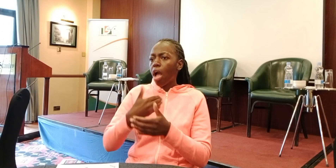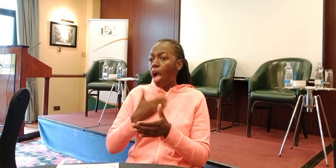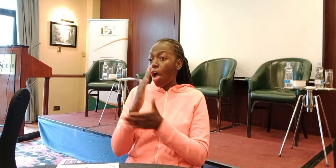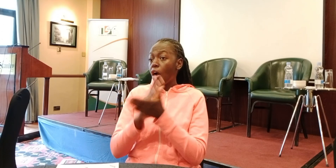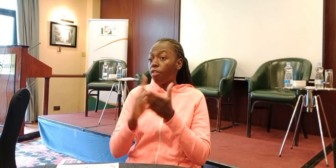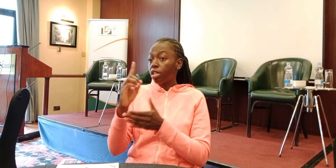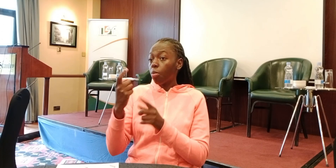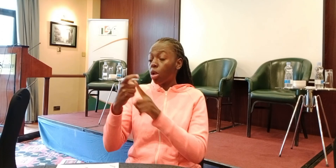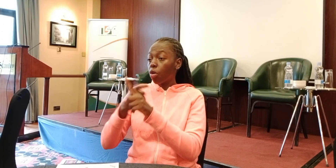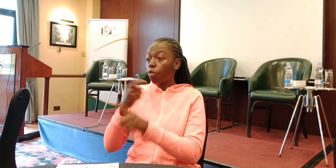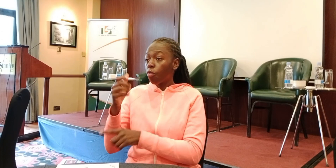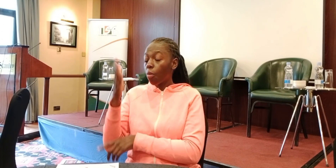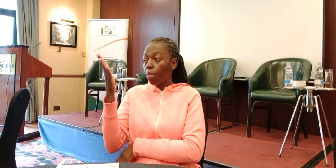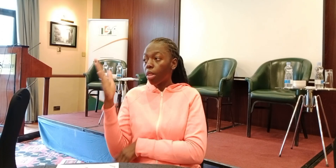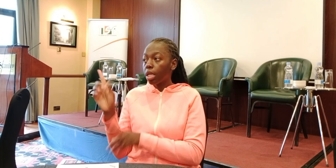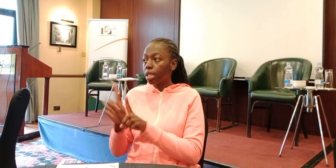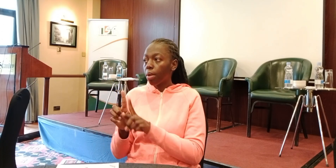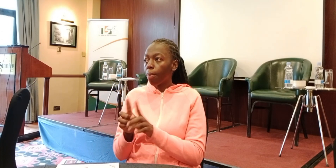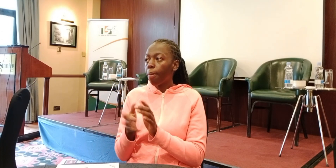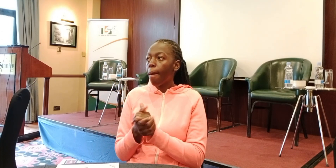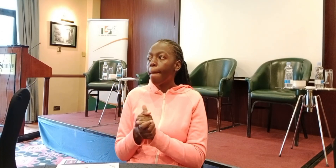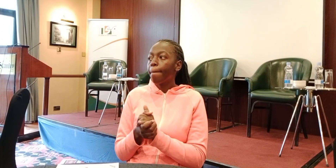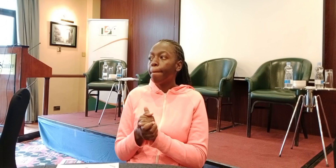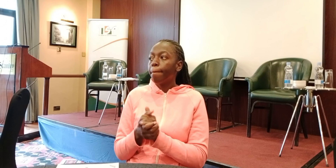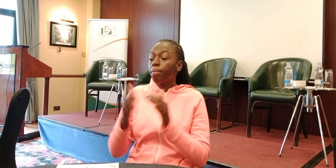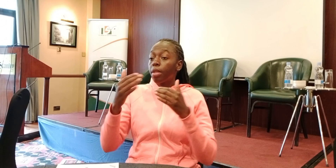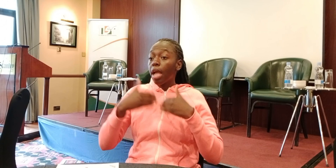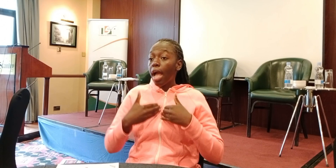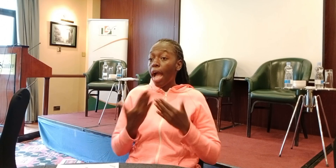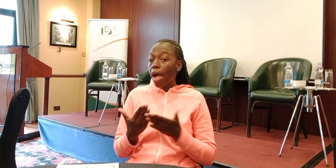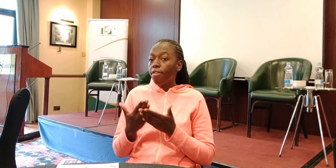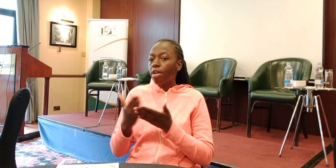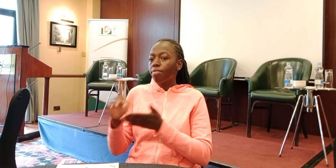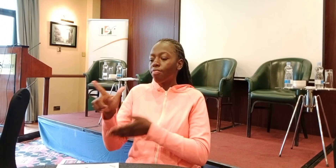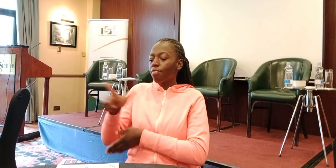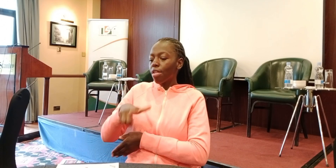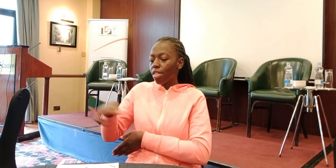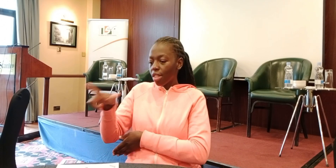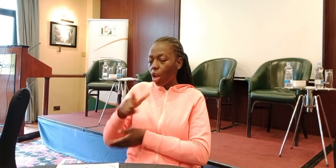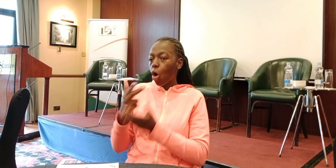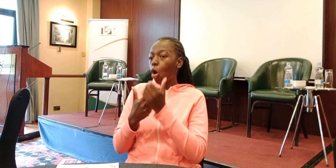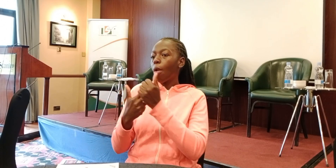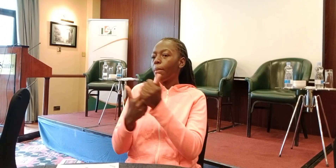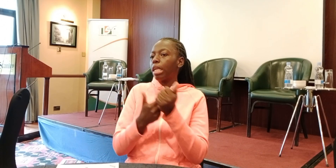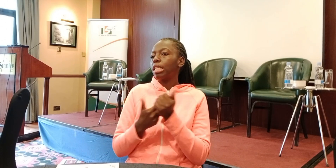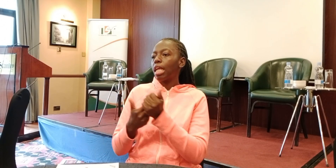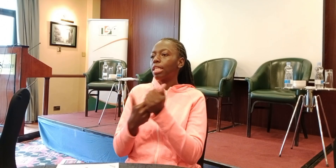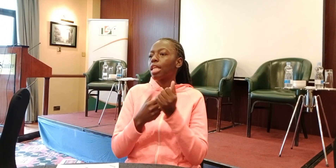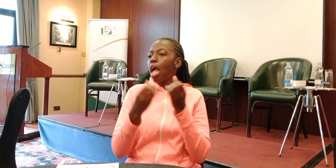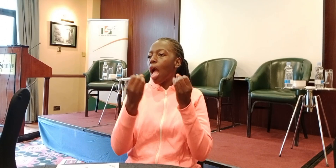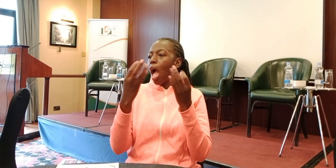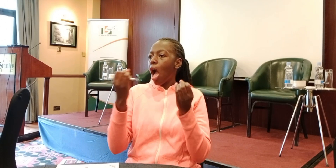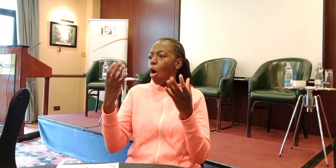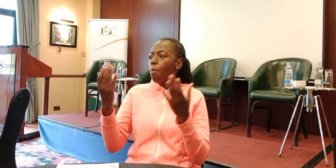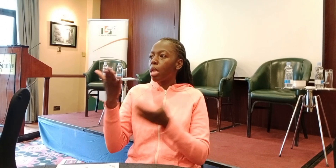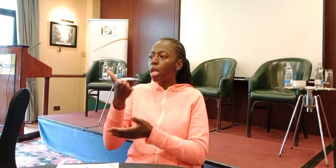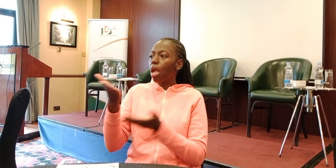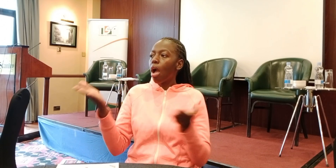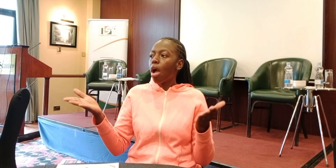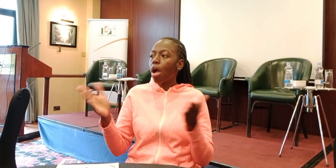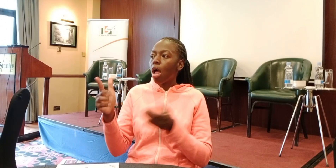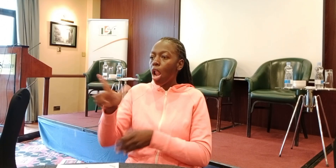the Attorney General's office. We have our grassroots partners. Wangapi wako huku grassroots